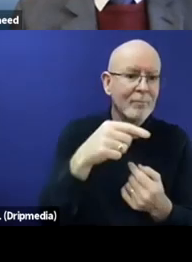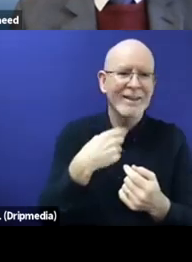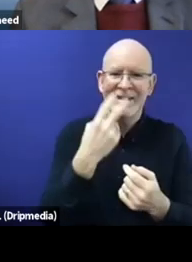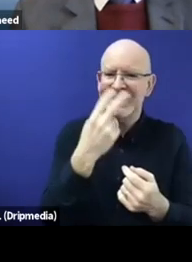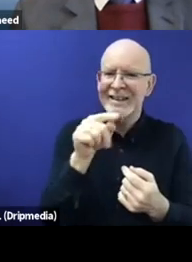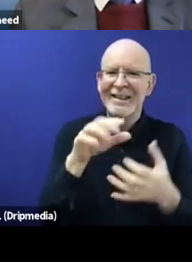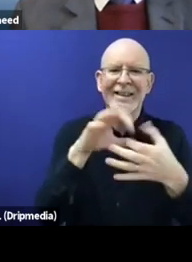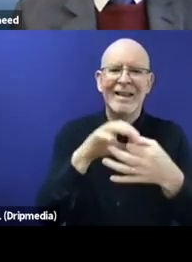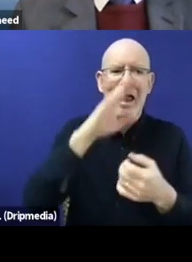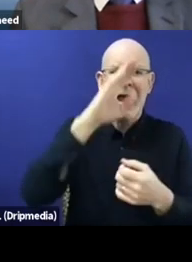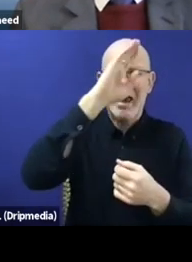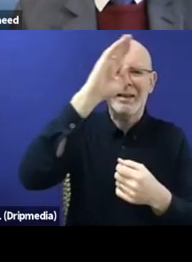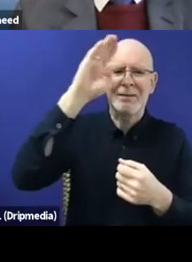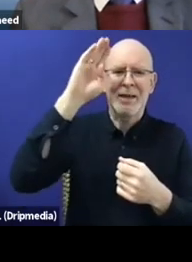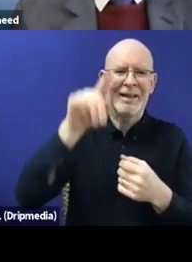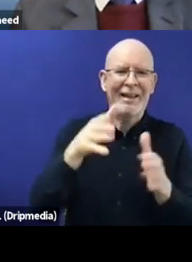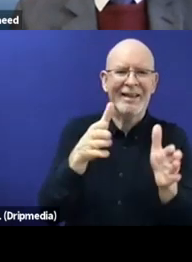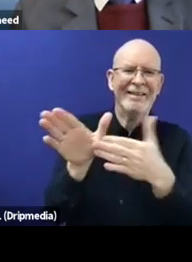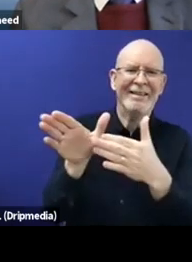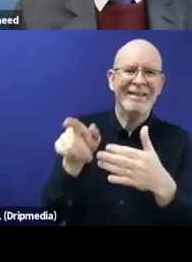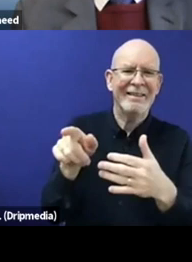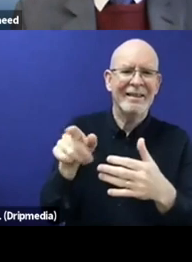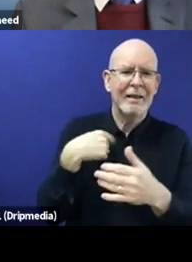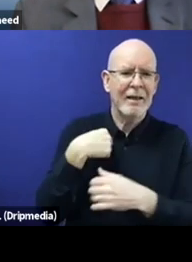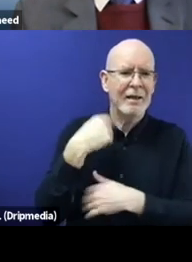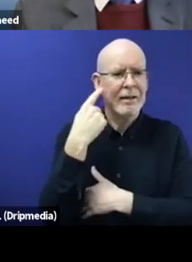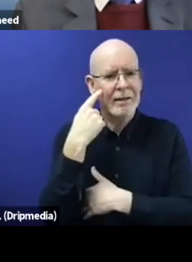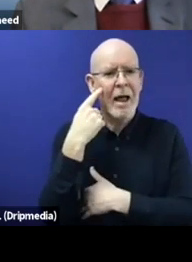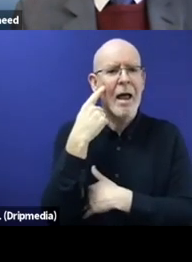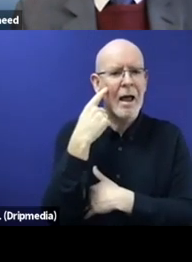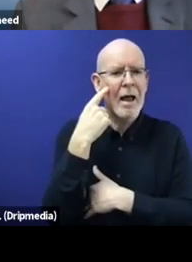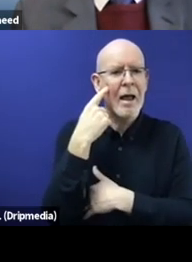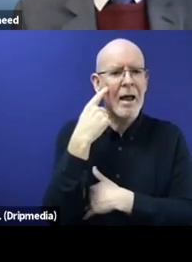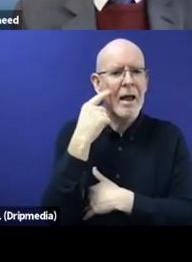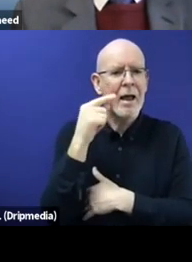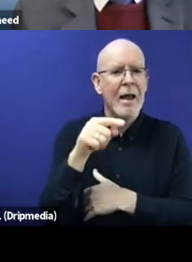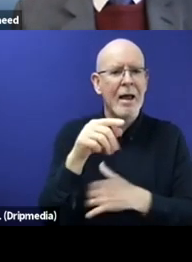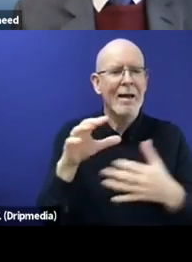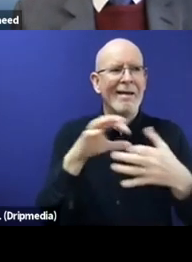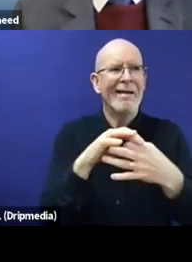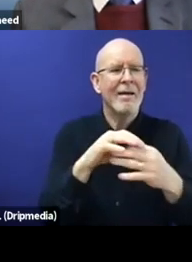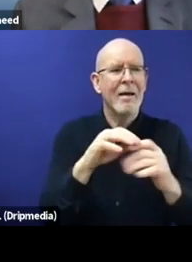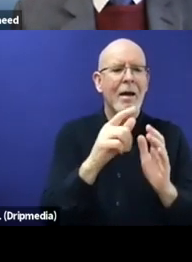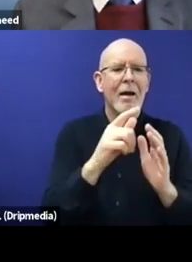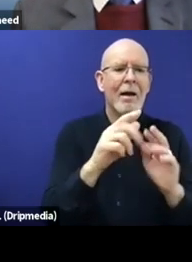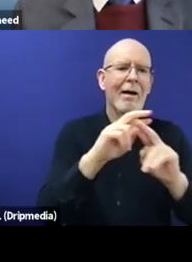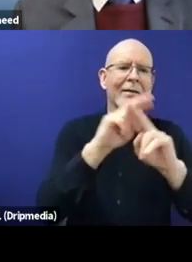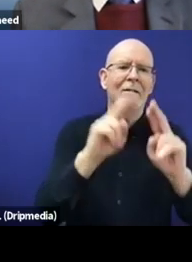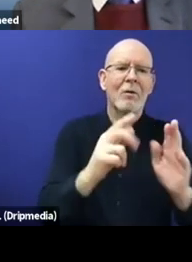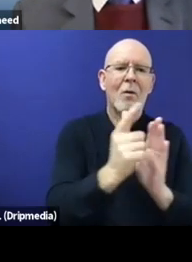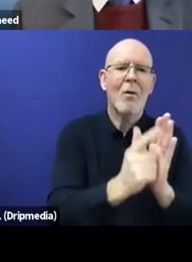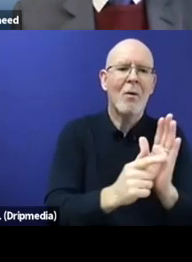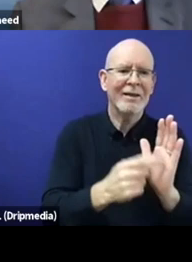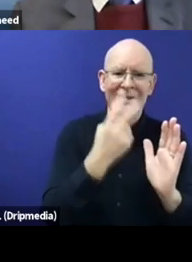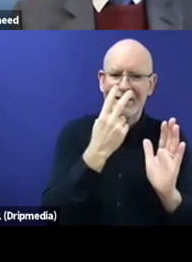law is fuzzy and it's unclear who has a responsibility for who. But in order to empower, and as Abdikadir said, through education, but also